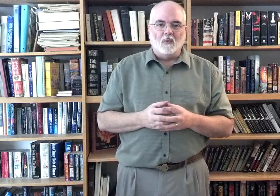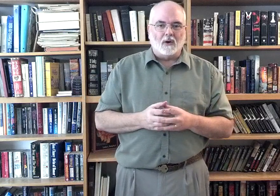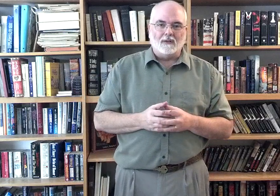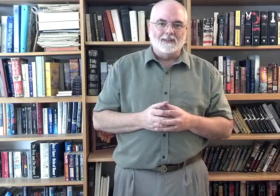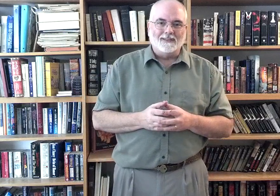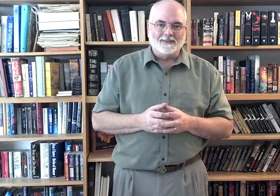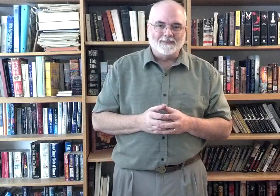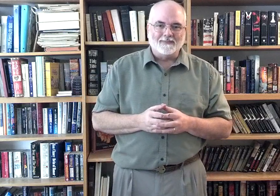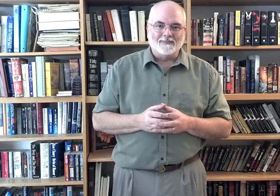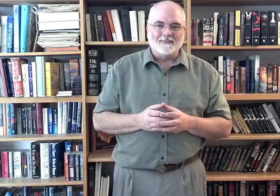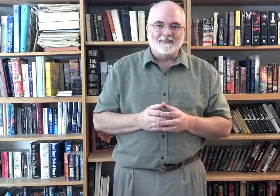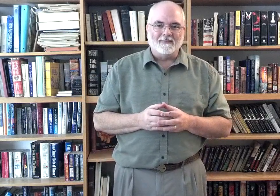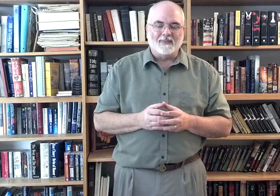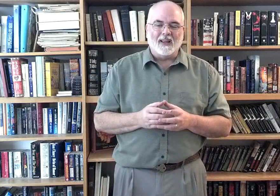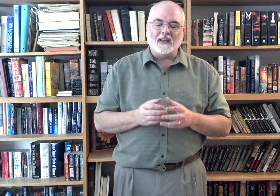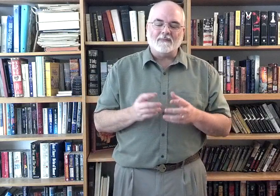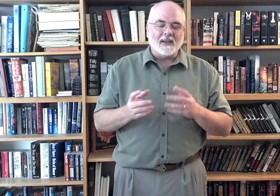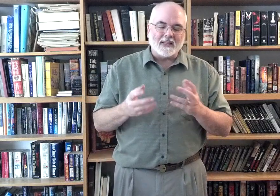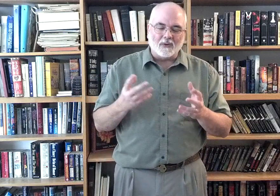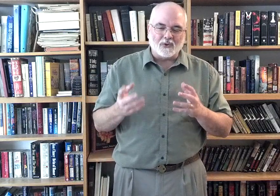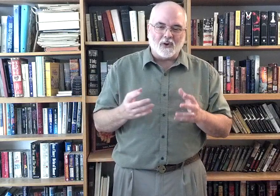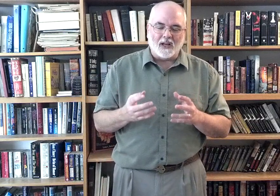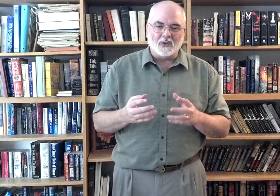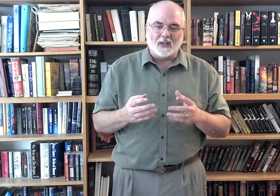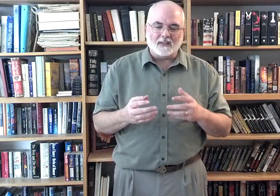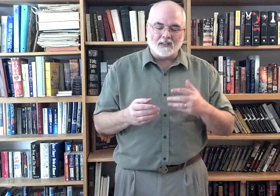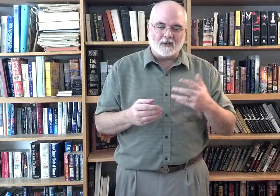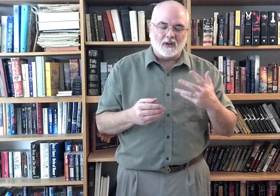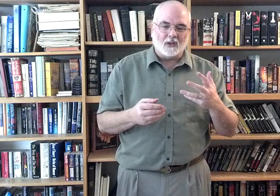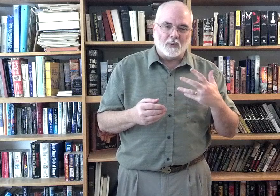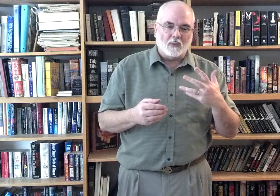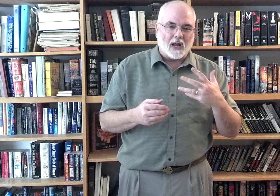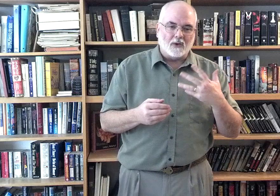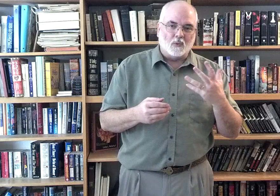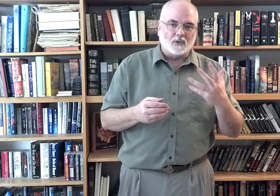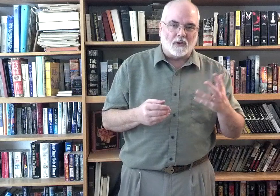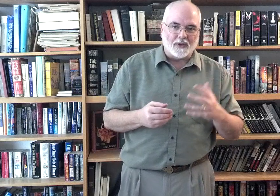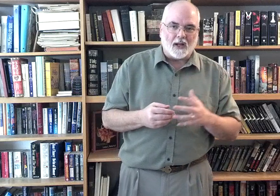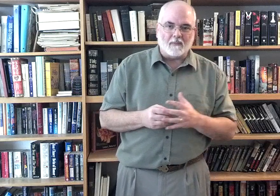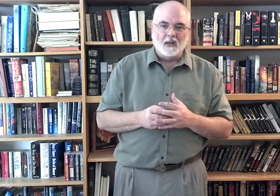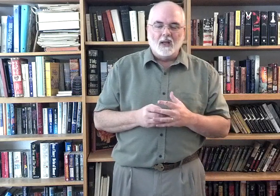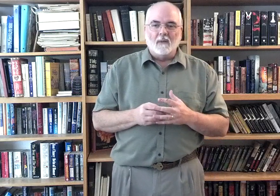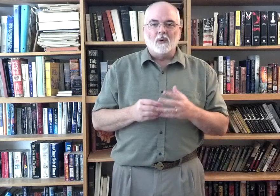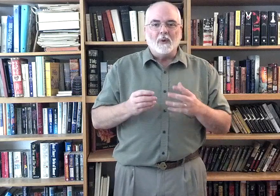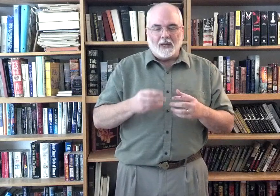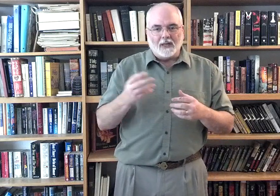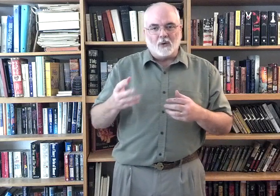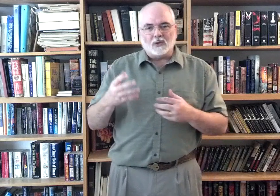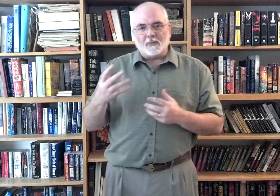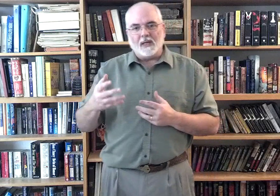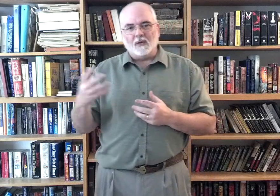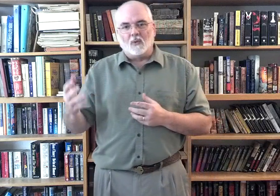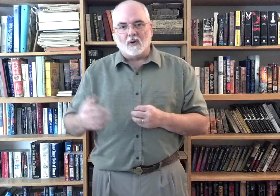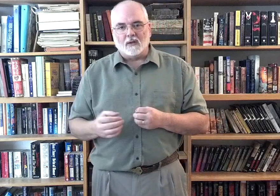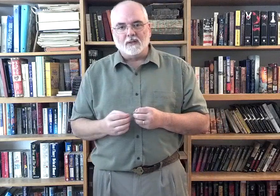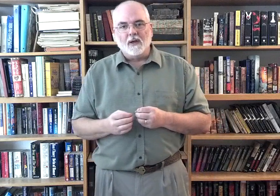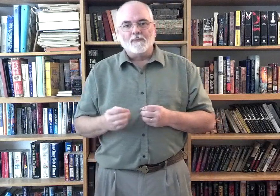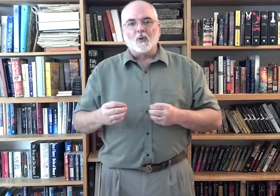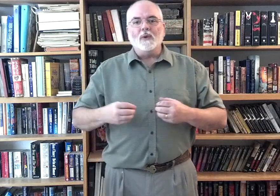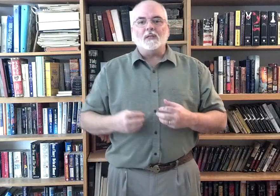words. That may sound strange. That sounds like you know, I use words all the time. But we really don't speak in words. We speak